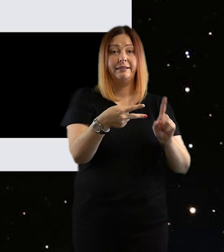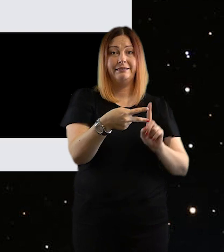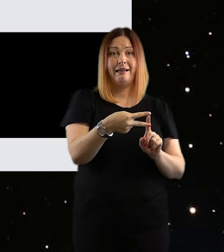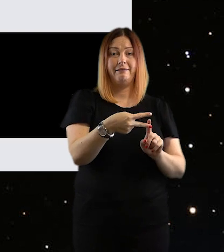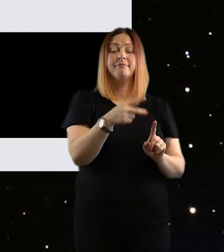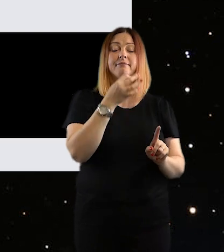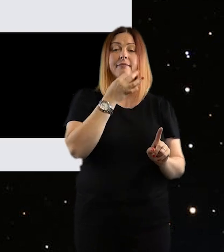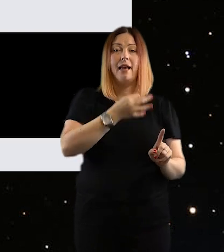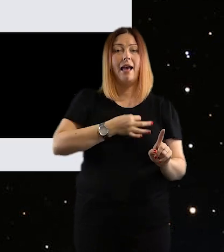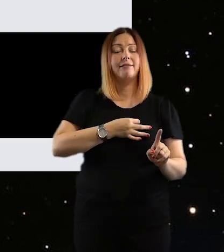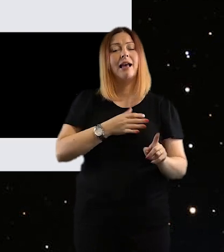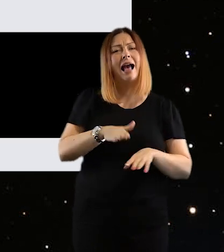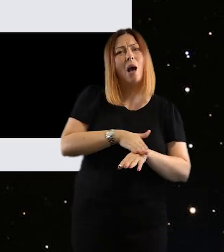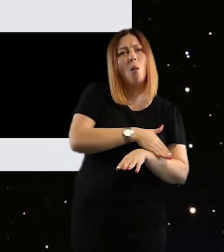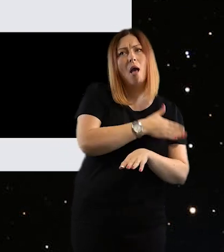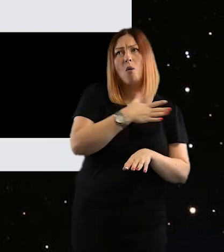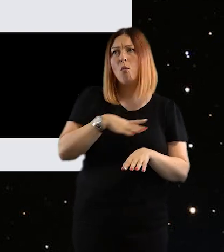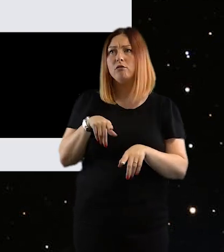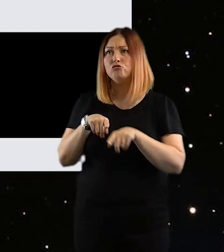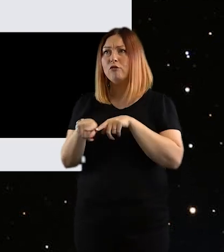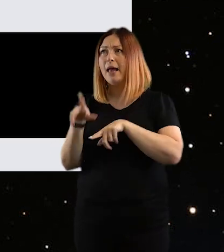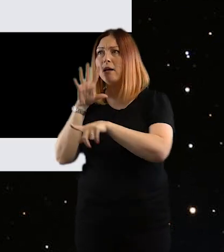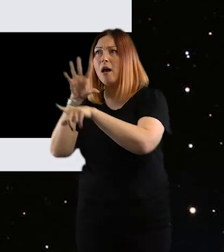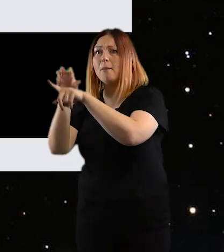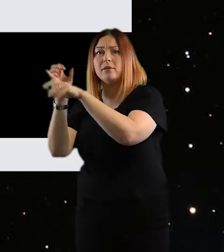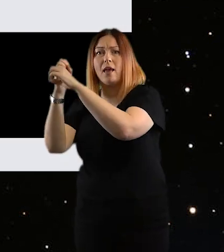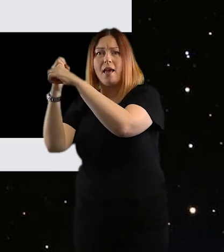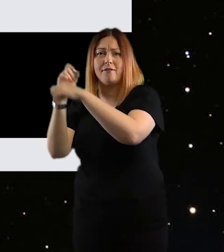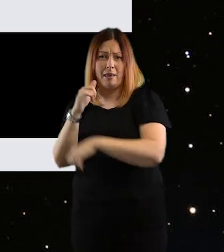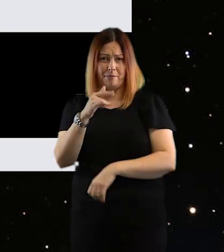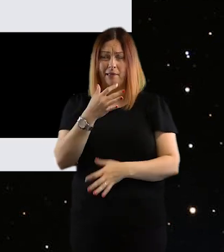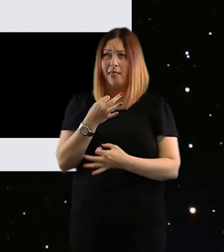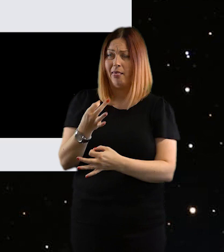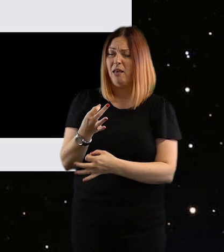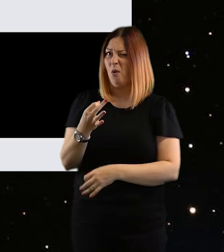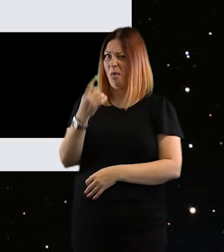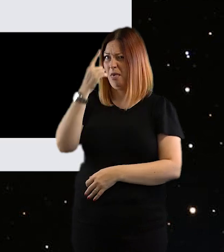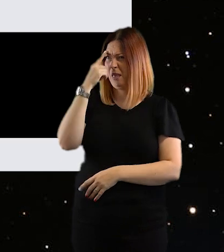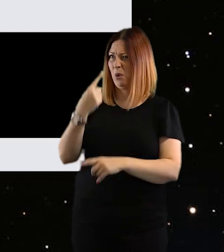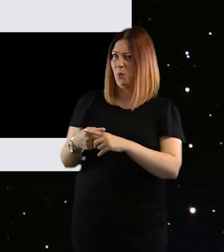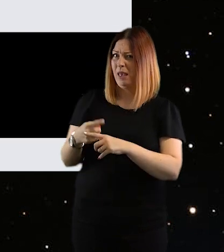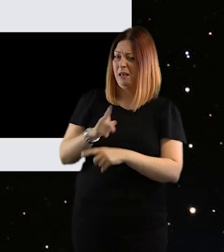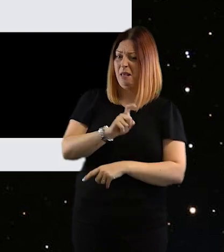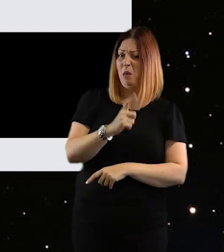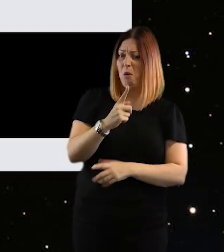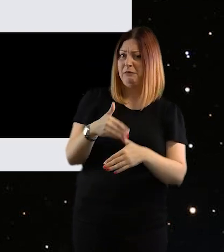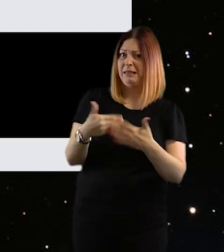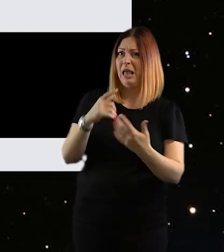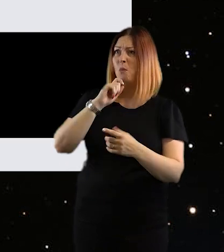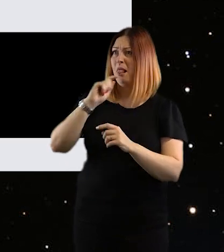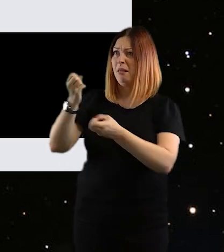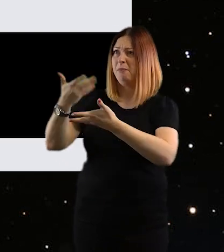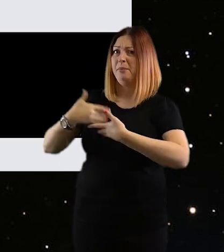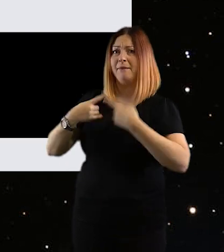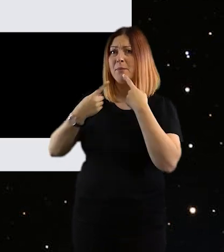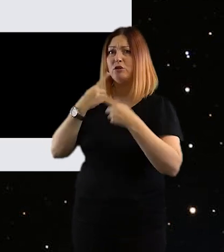want to try? Now it's very tempting here to click a day. If I only give the telescope a day, I'll get my observation back quicker. Unfortunately, it